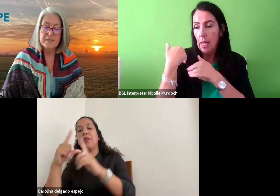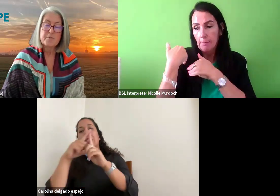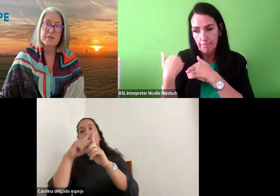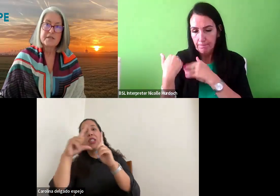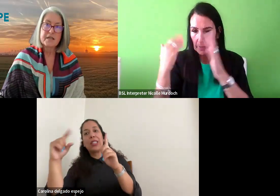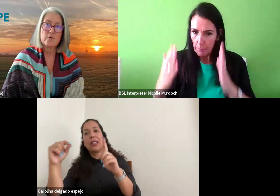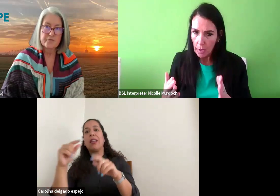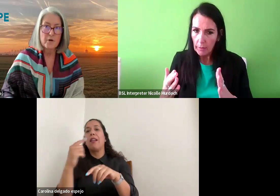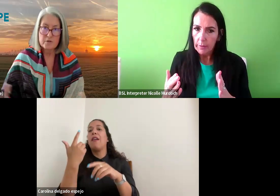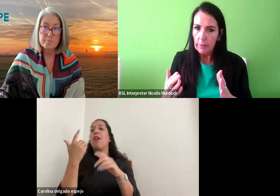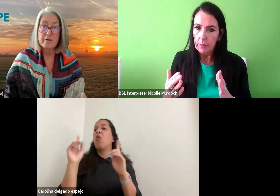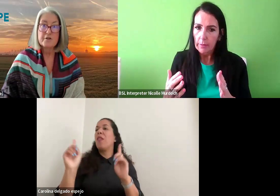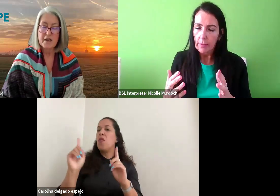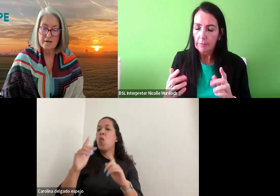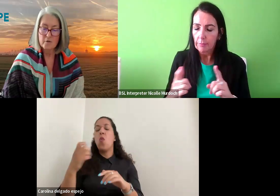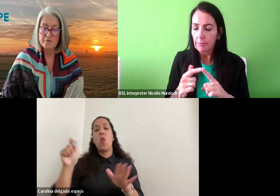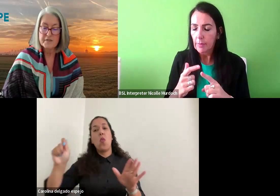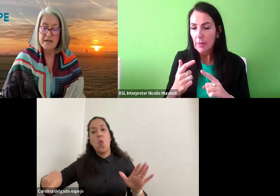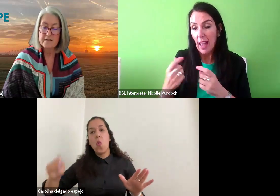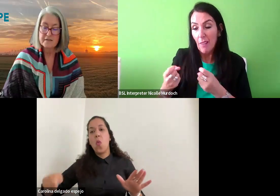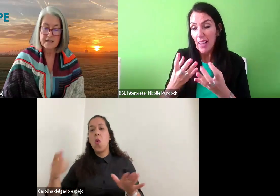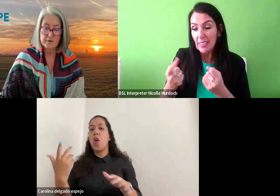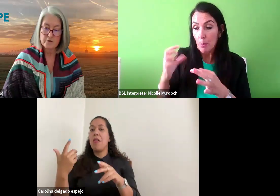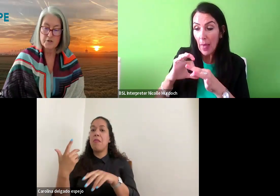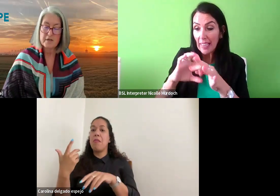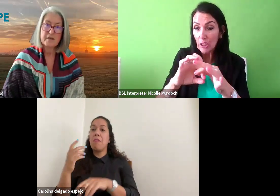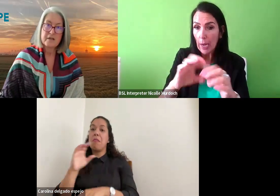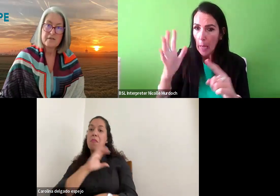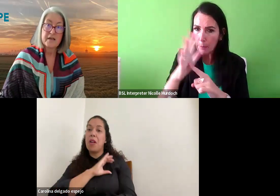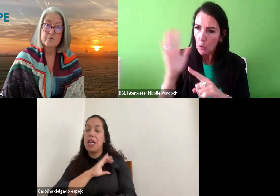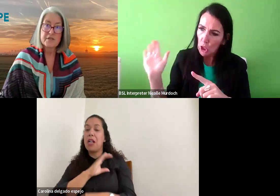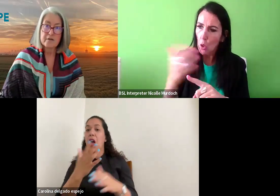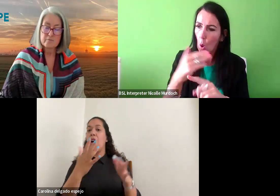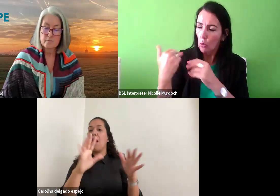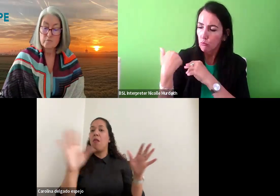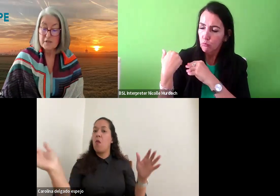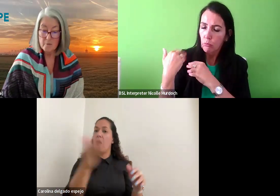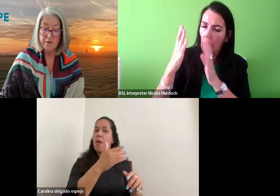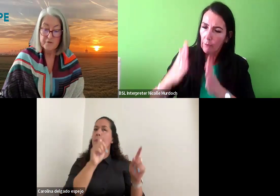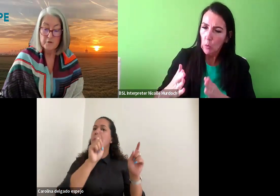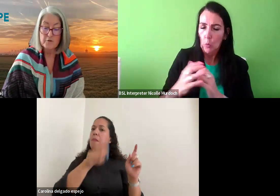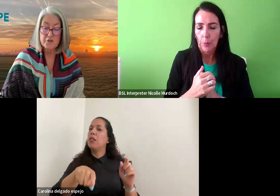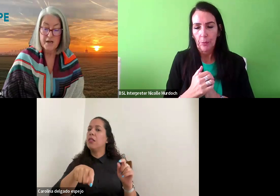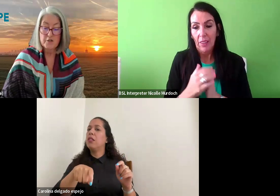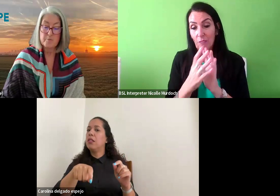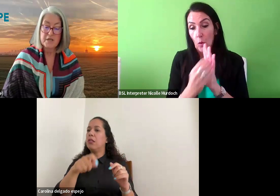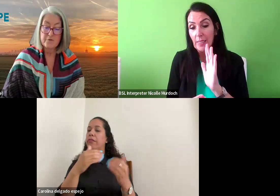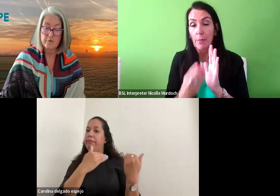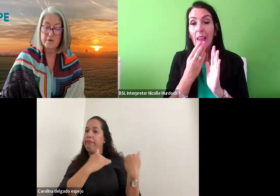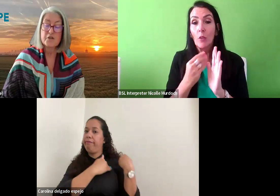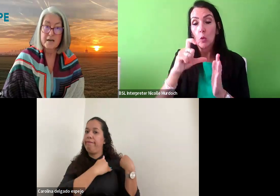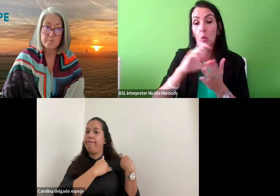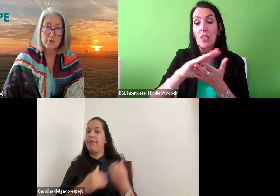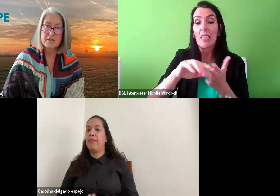they have visibility of the whole supply chain of the data and the technology they're using. For example, if you're using